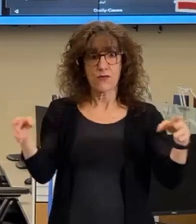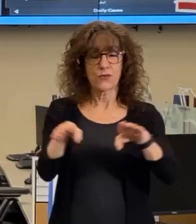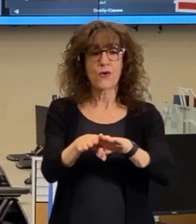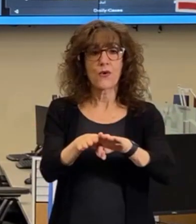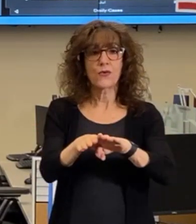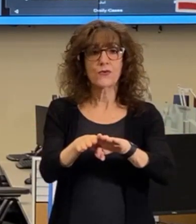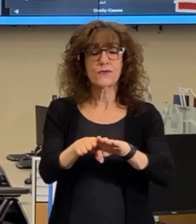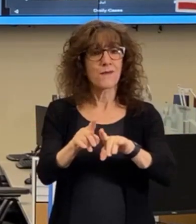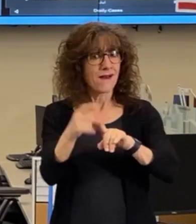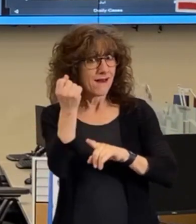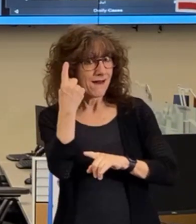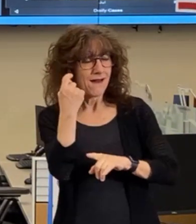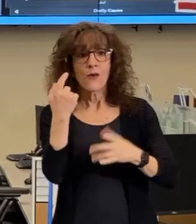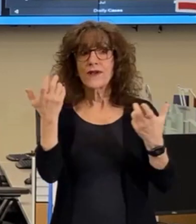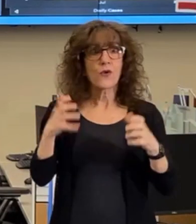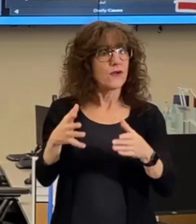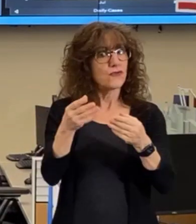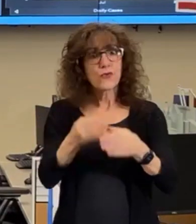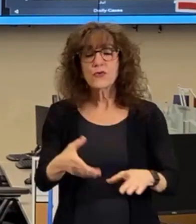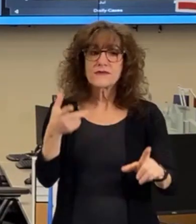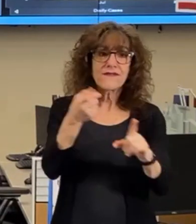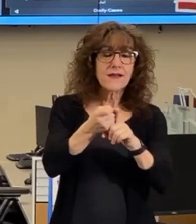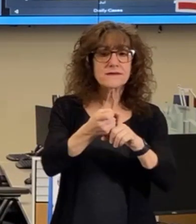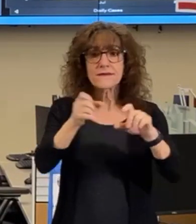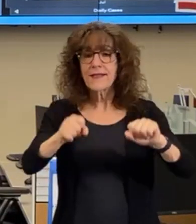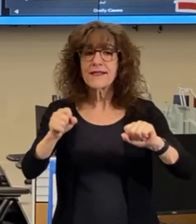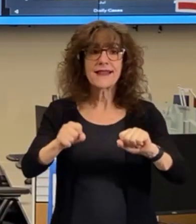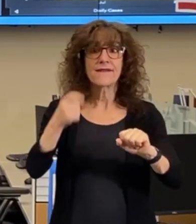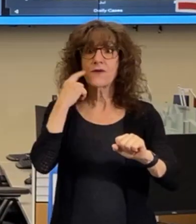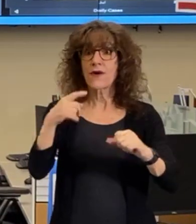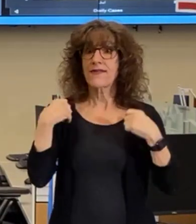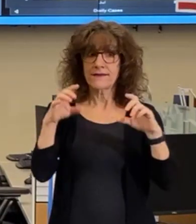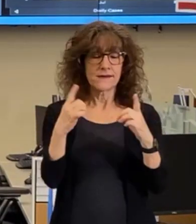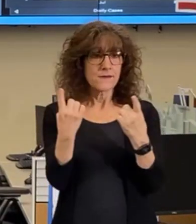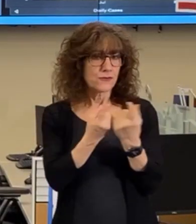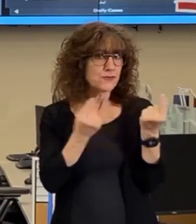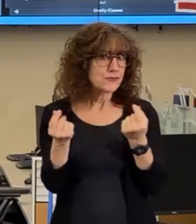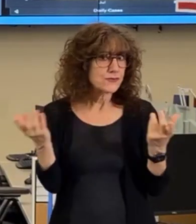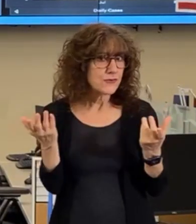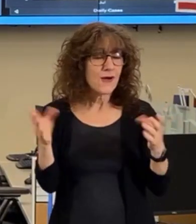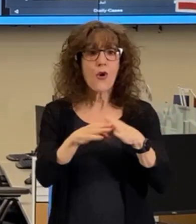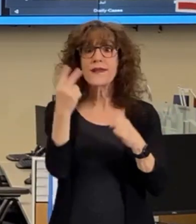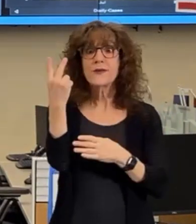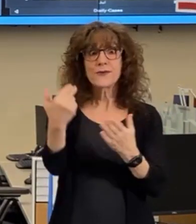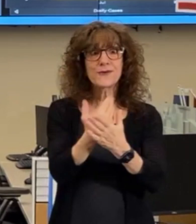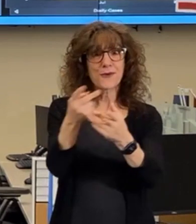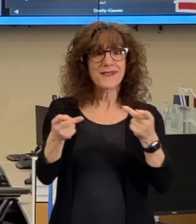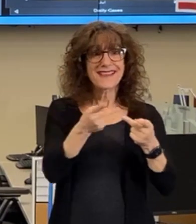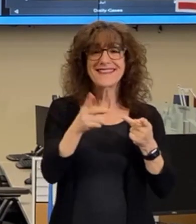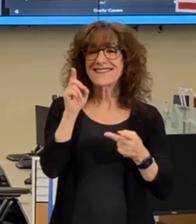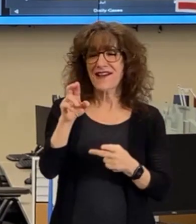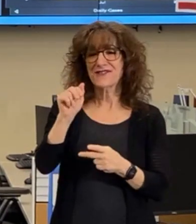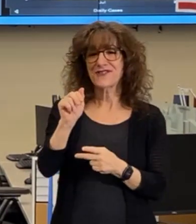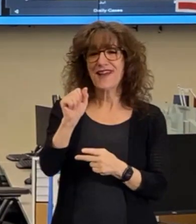make sure, however, that we do not lose vaccination capacity for our health department, we are opening 2 new sites, and Dr.